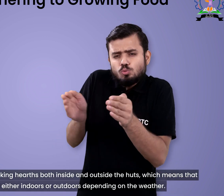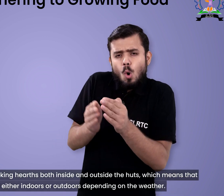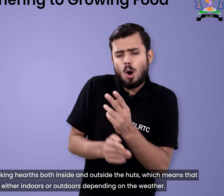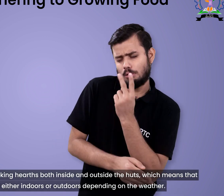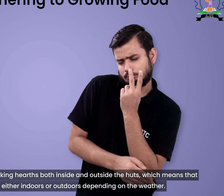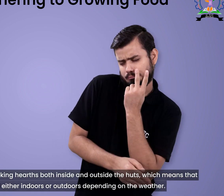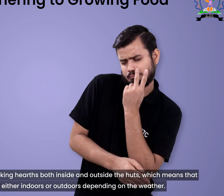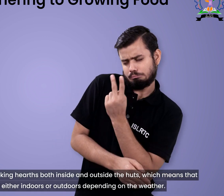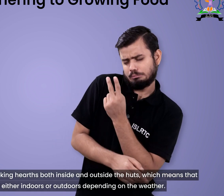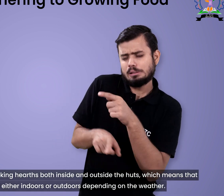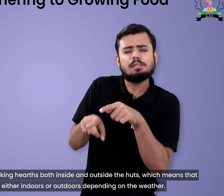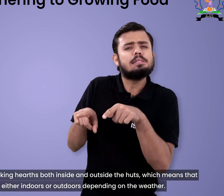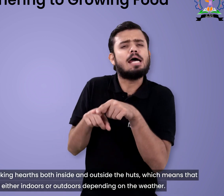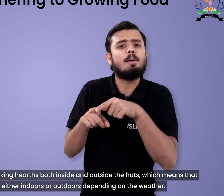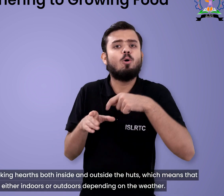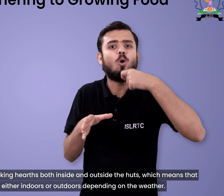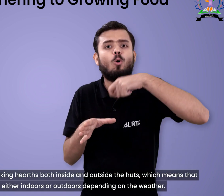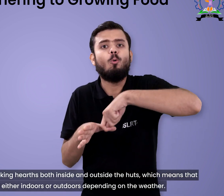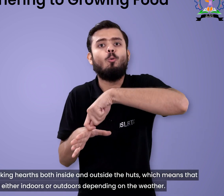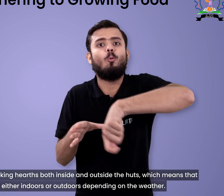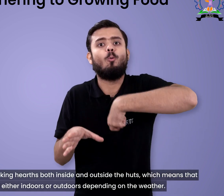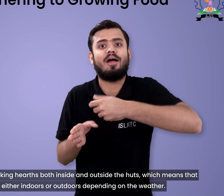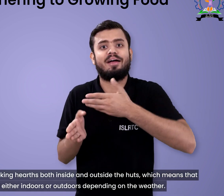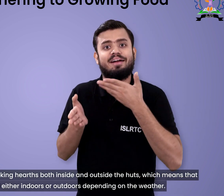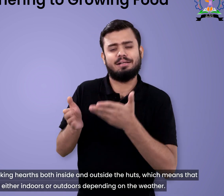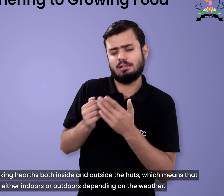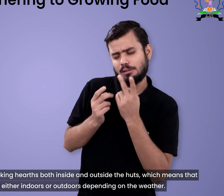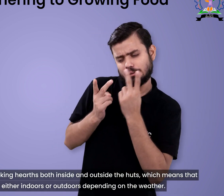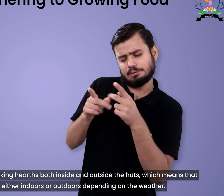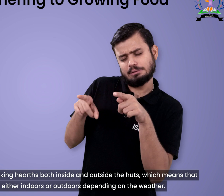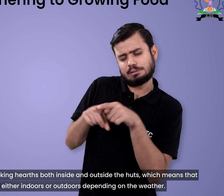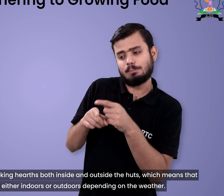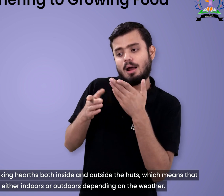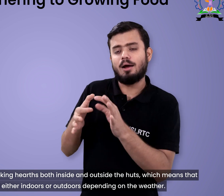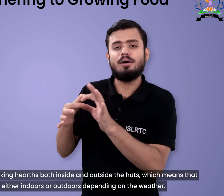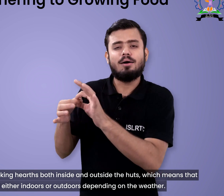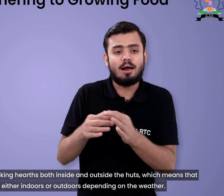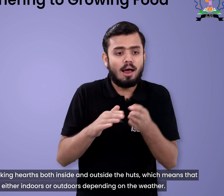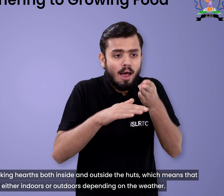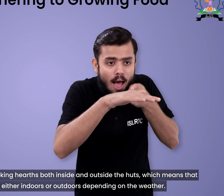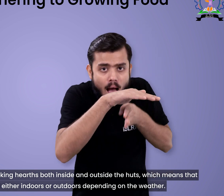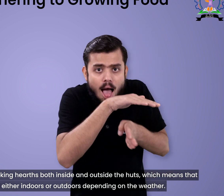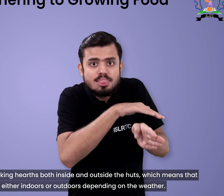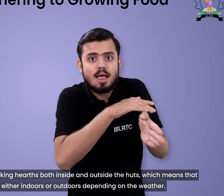Archaeologists have also found cooking hearths both inside and outside the huts, which means